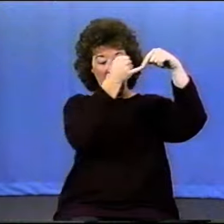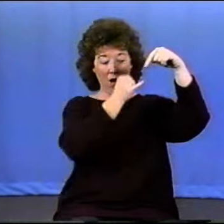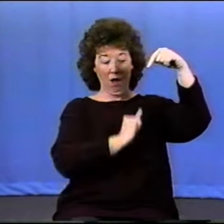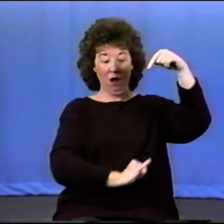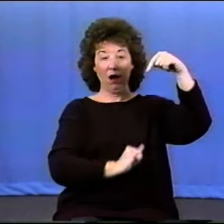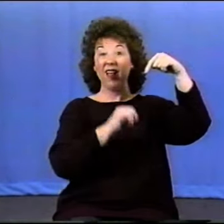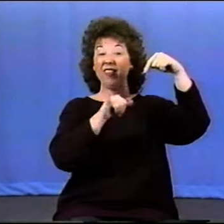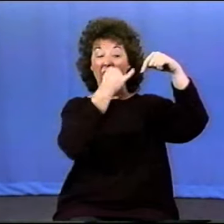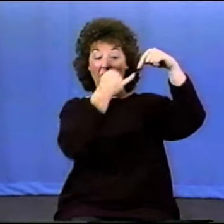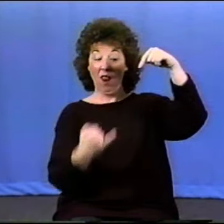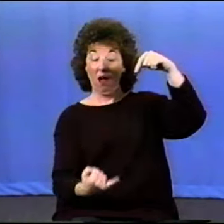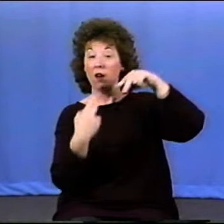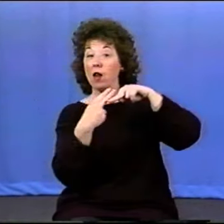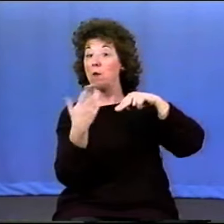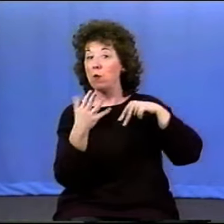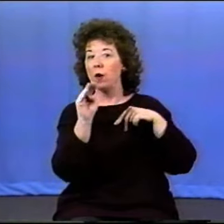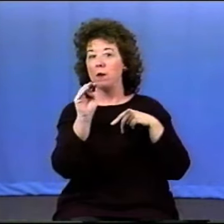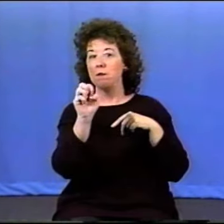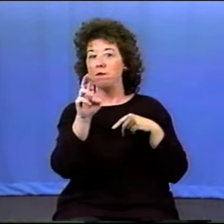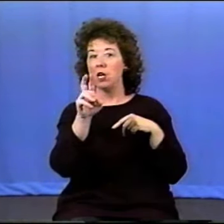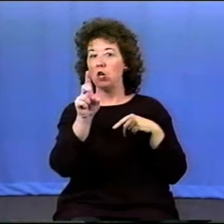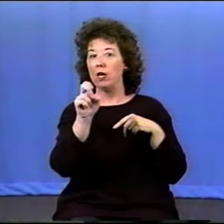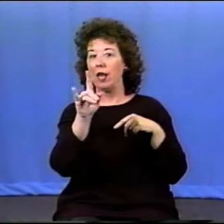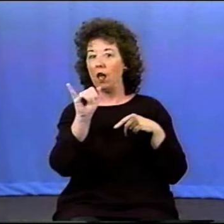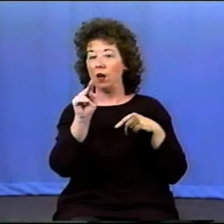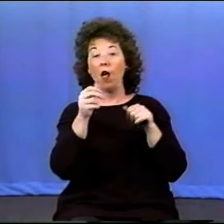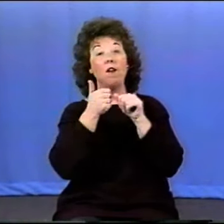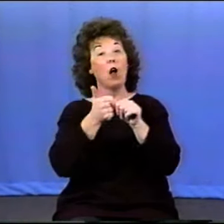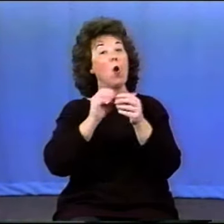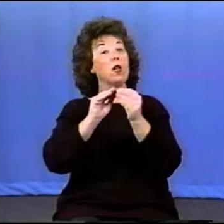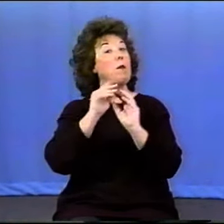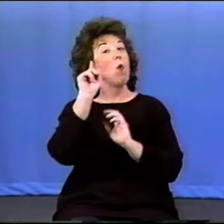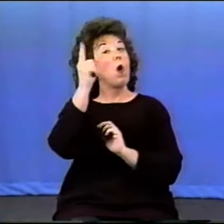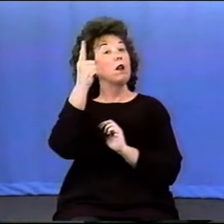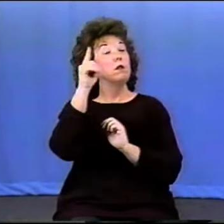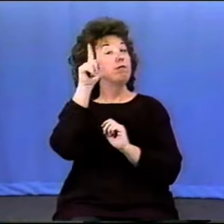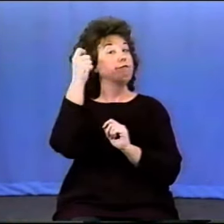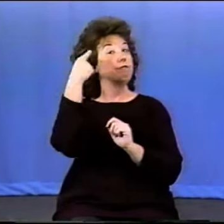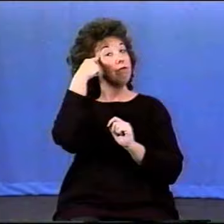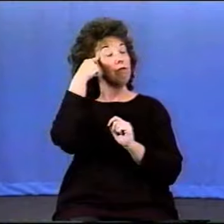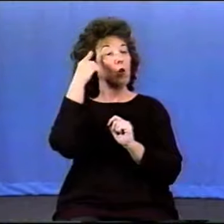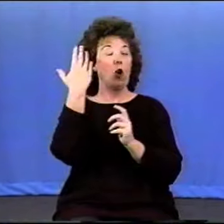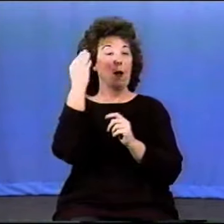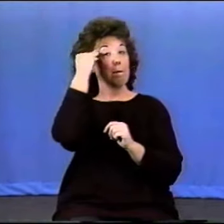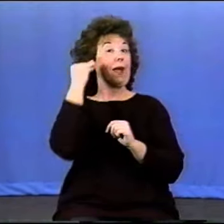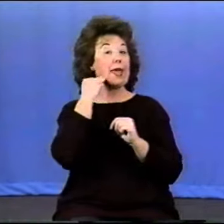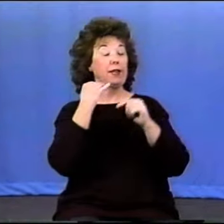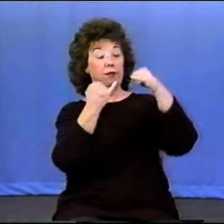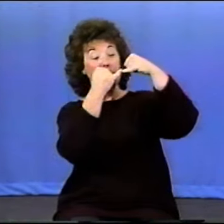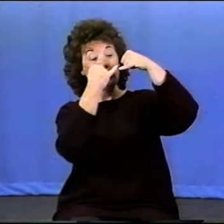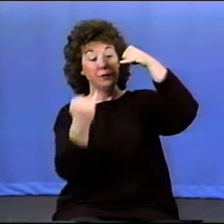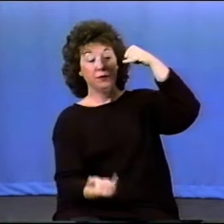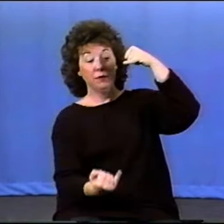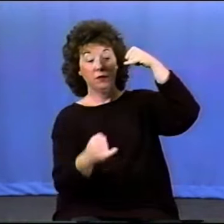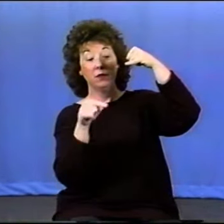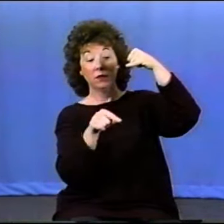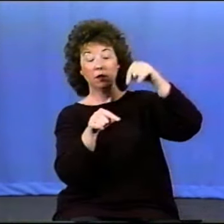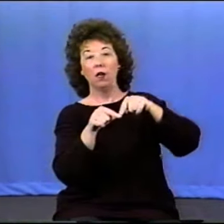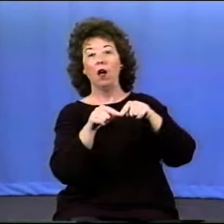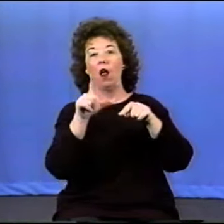meridian that went through the Royal Observatory in Greenwich, England, just outside of London. So that